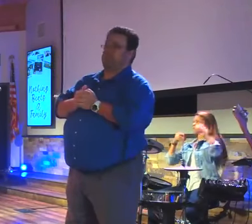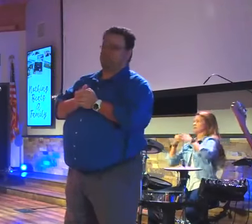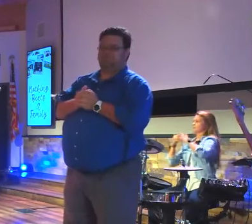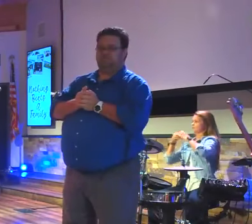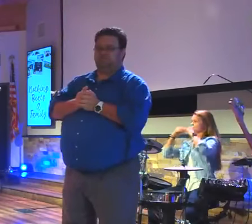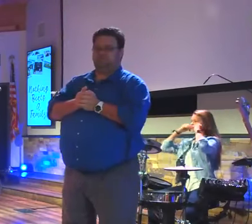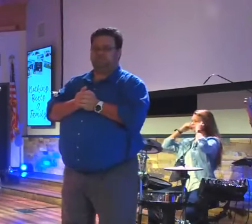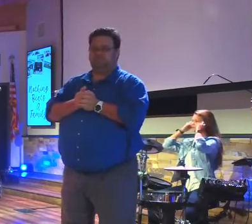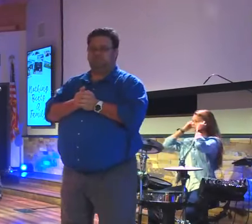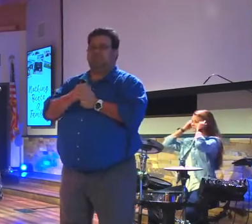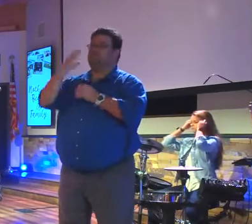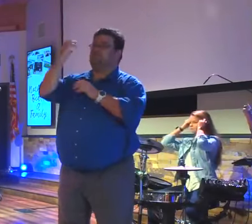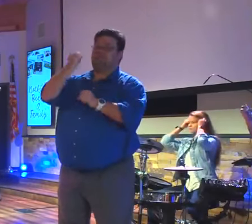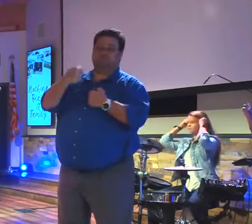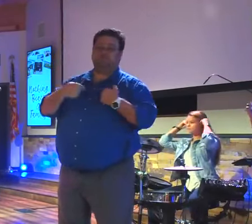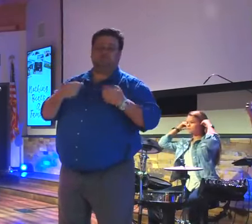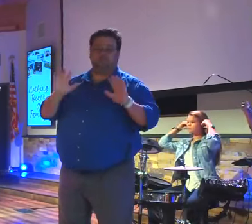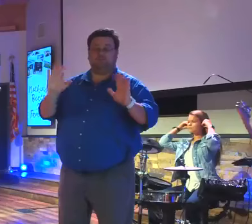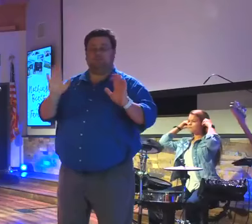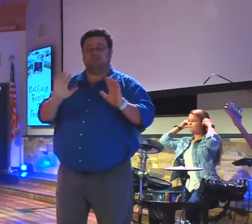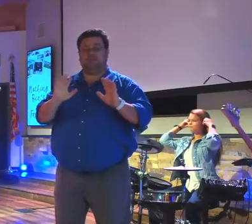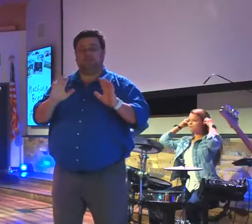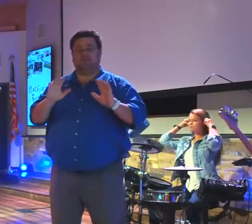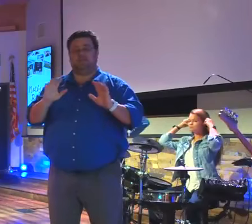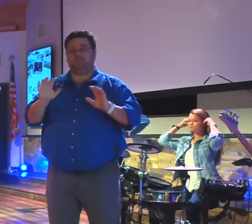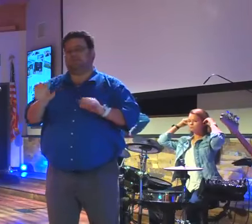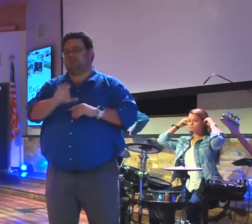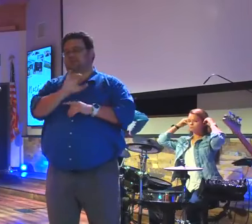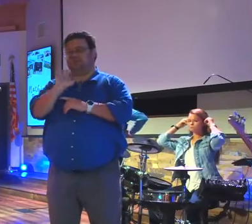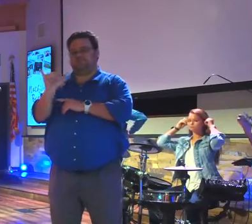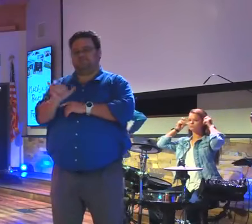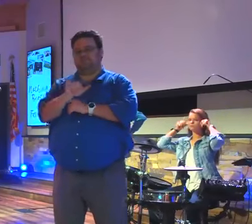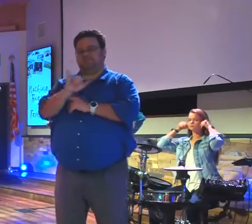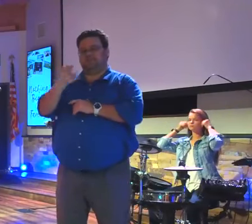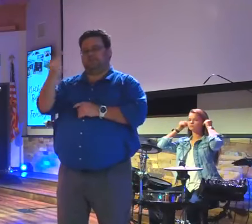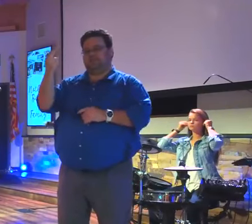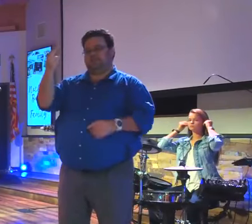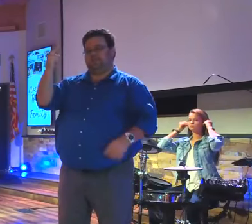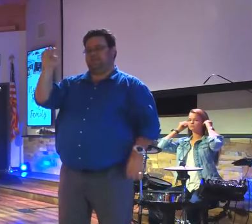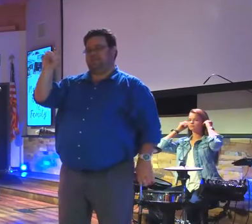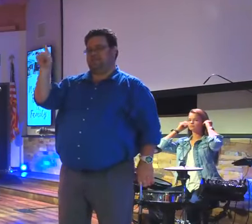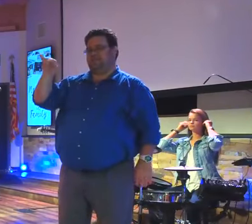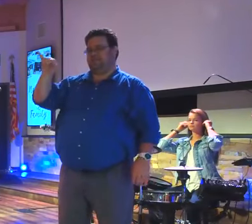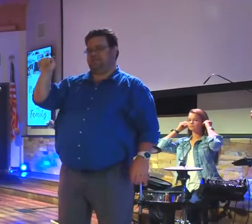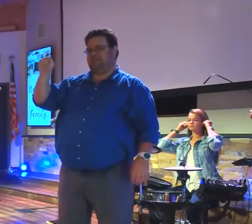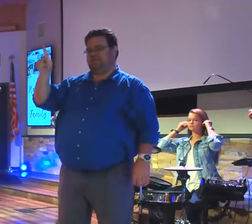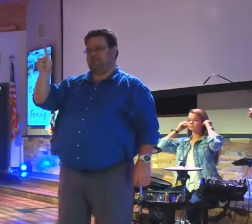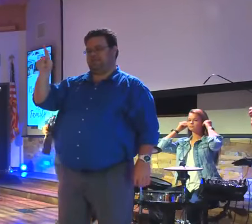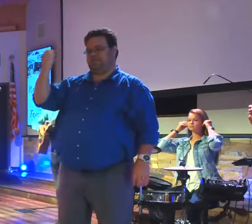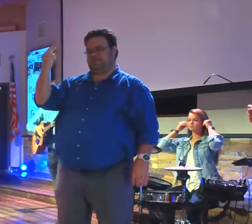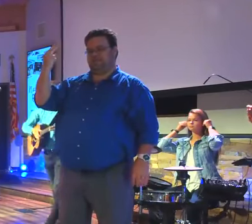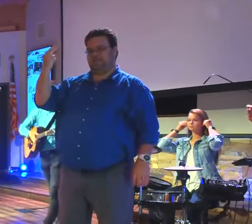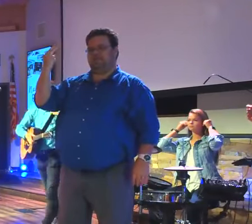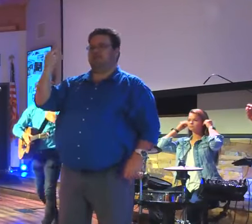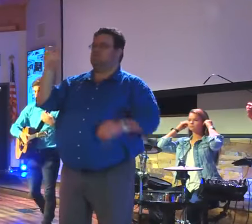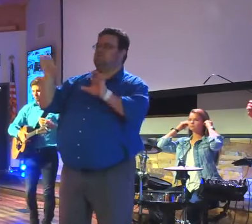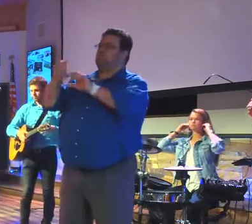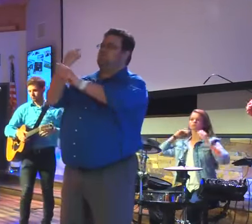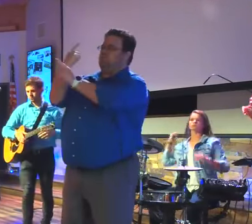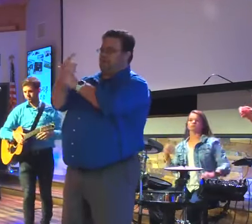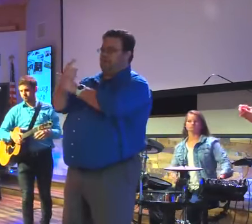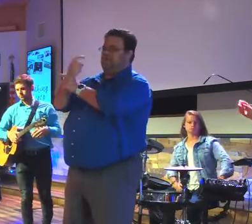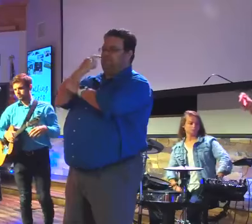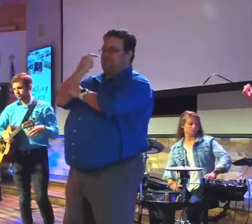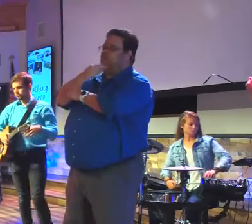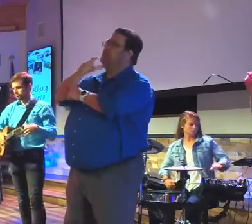know, trust me, you do like Hezekiah. Do what's right in the eyes of the Lord. Just try to do the right